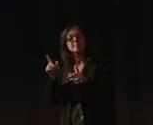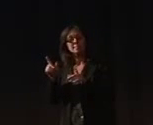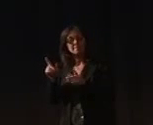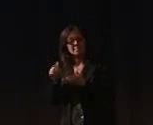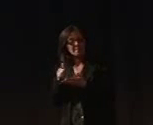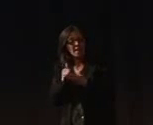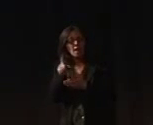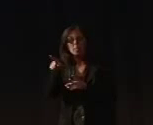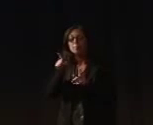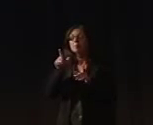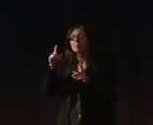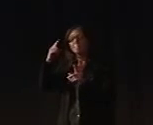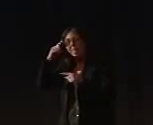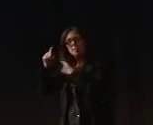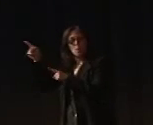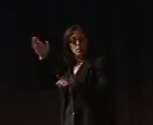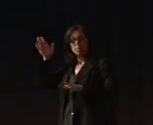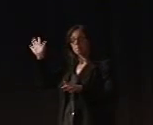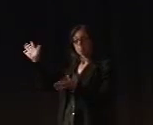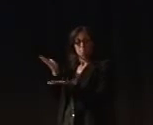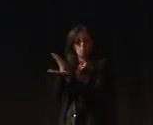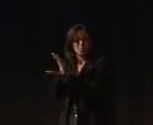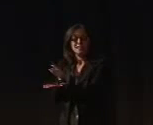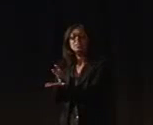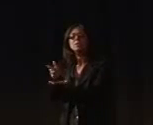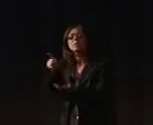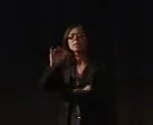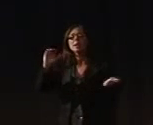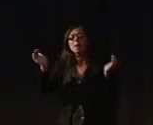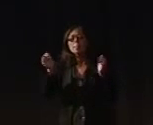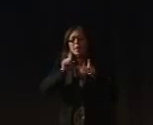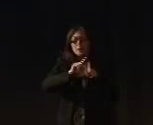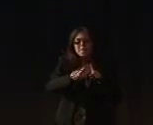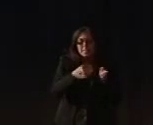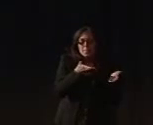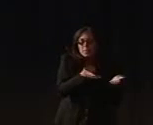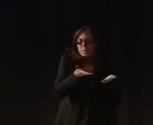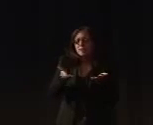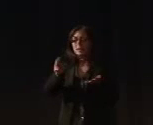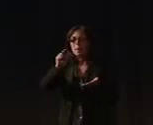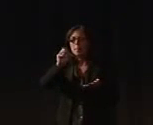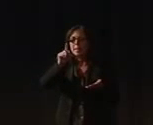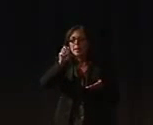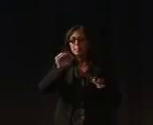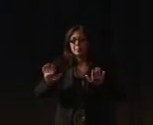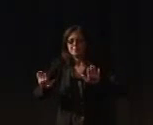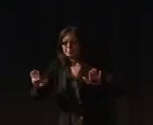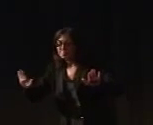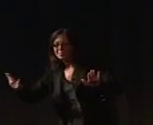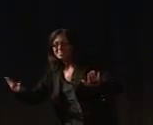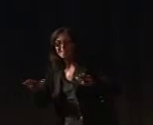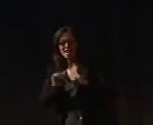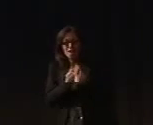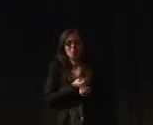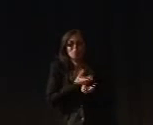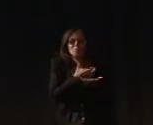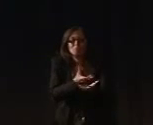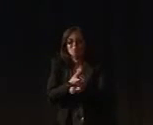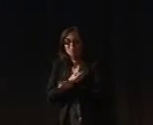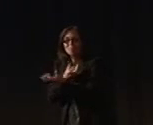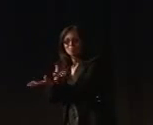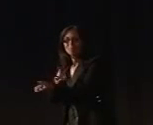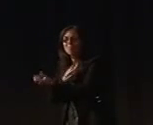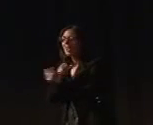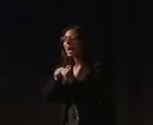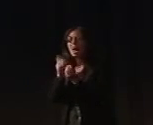medium, because I think that's what is interesting in the comparison which Caroline has organized here between registers, so to